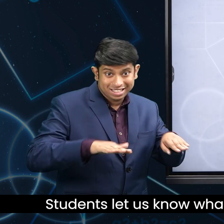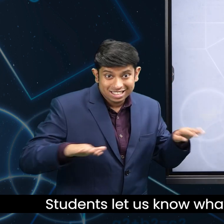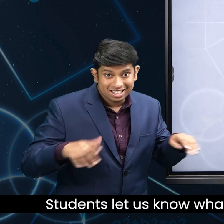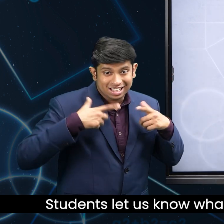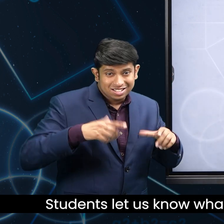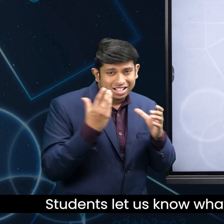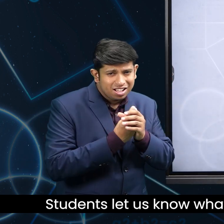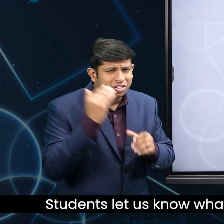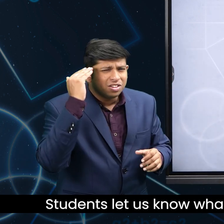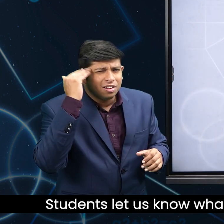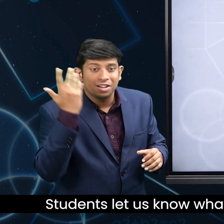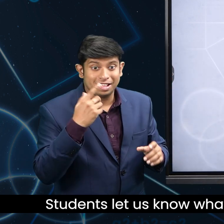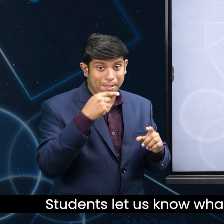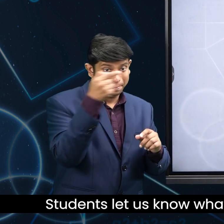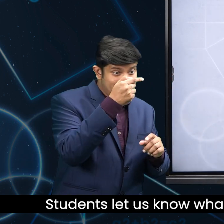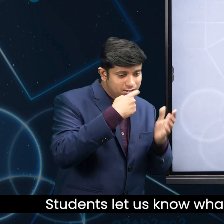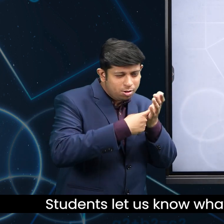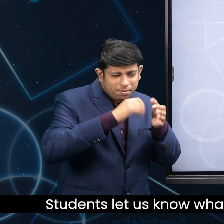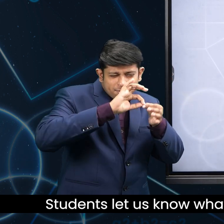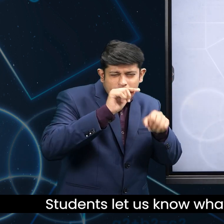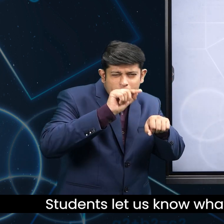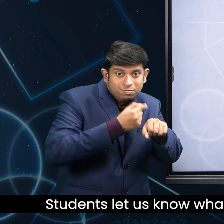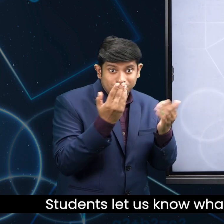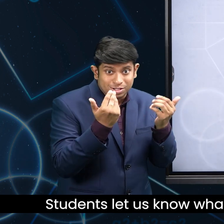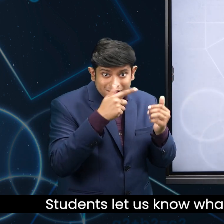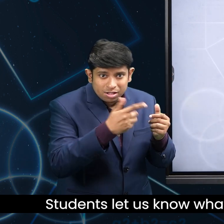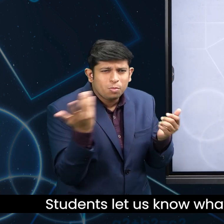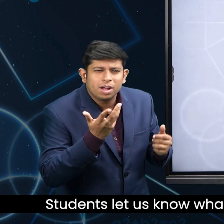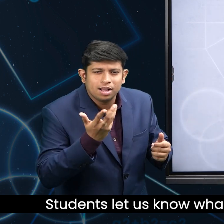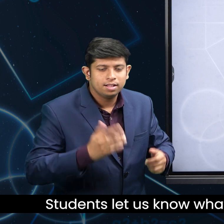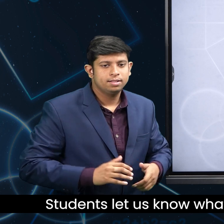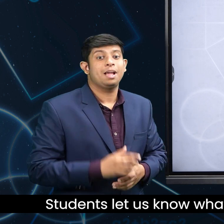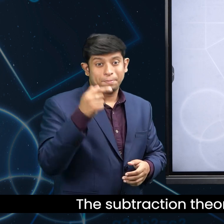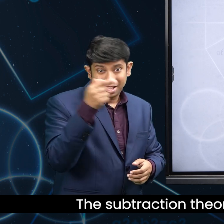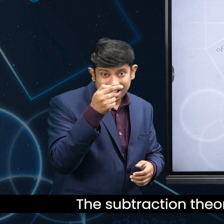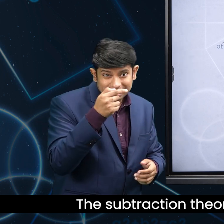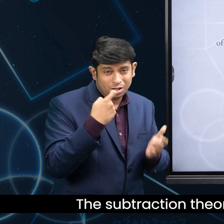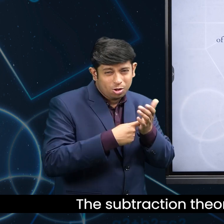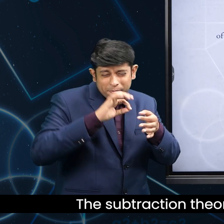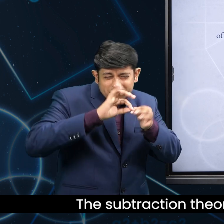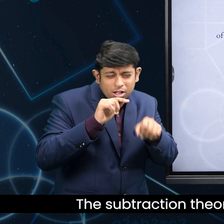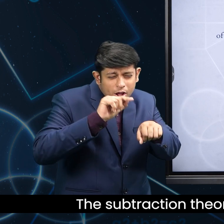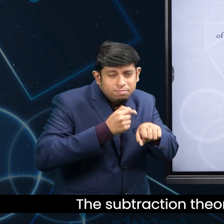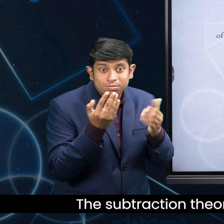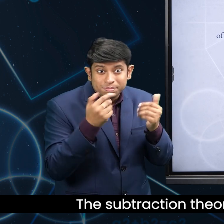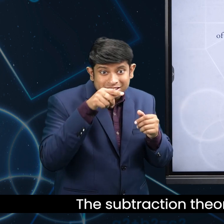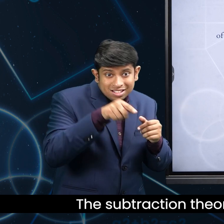Students, let us know what is the subtraction theorem of probability. The subtraction theorem of probability is used